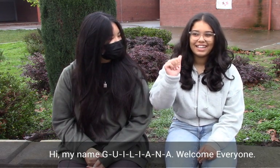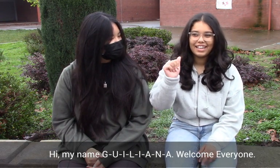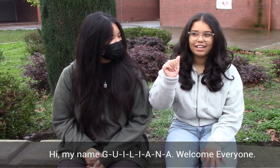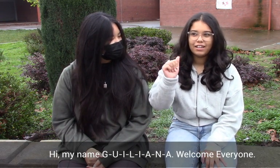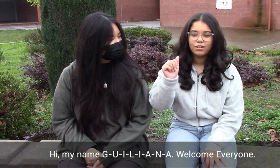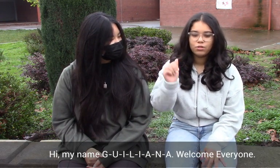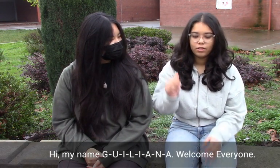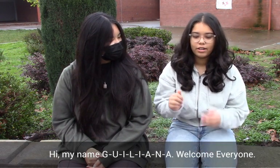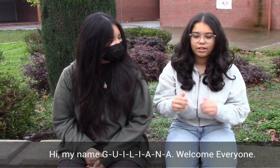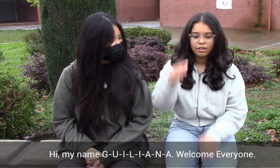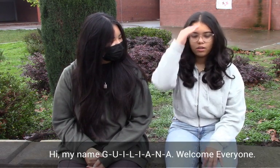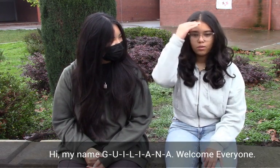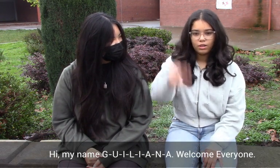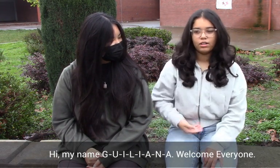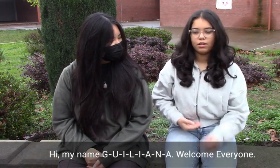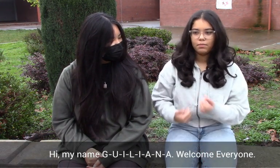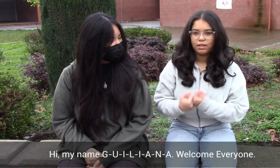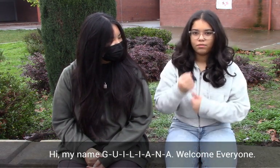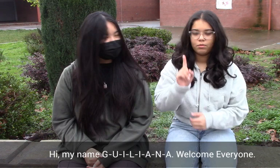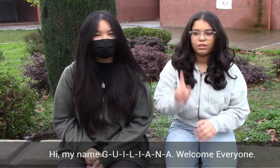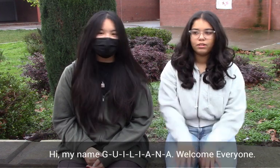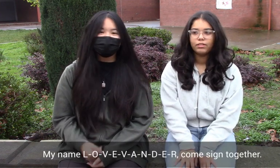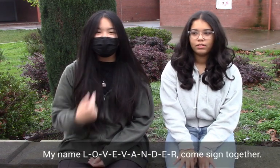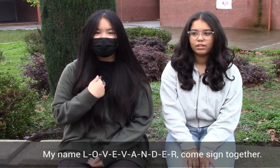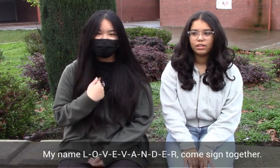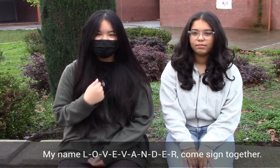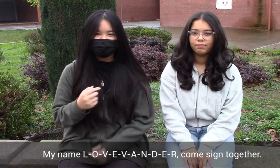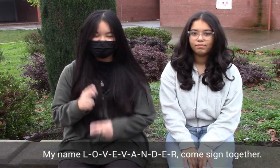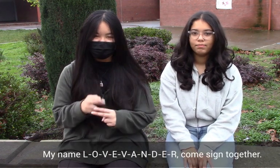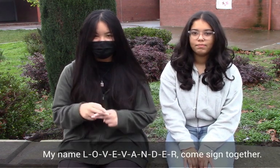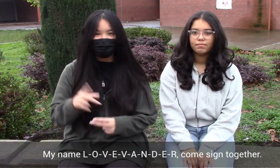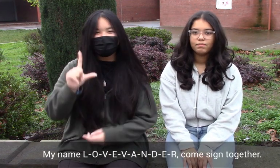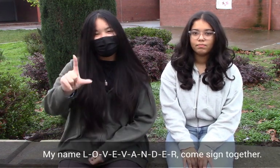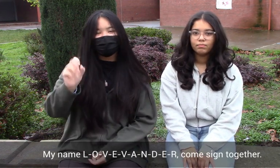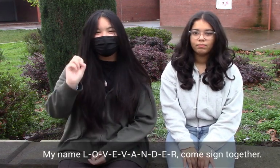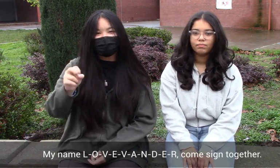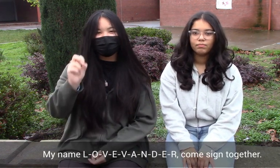Giuliana, Juliana. Welcome everyone. My name